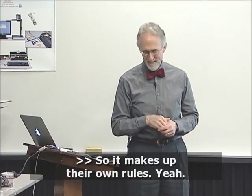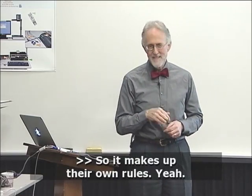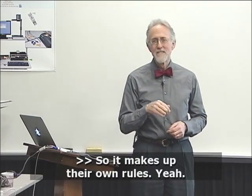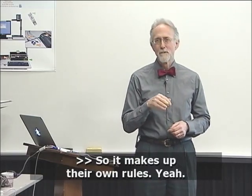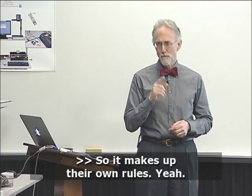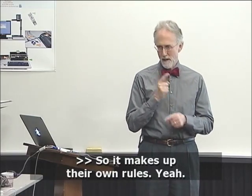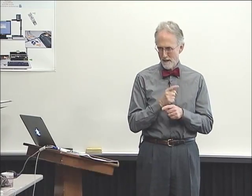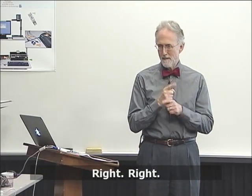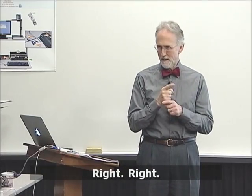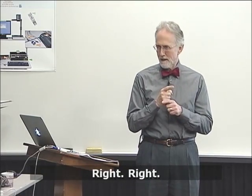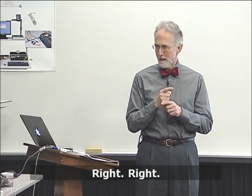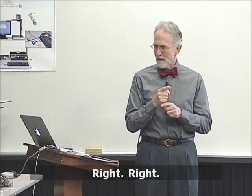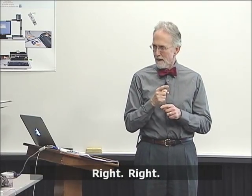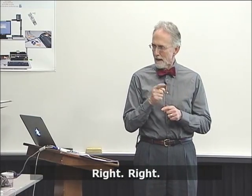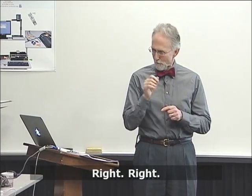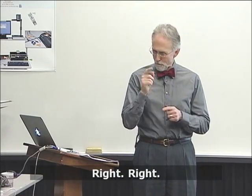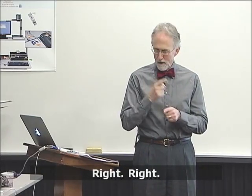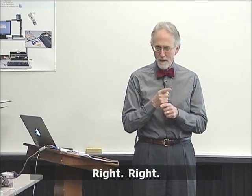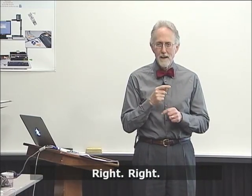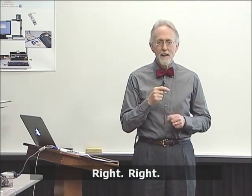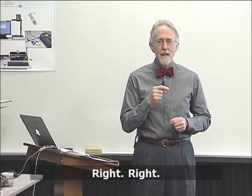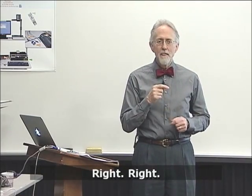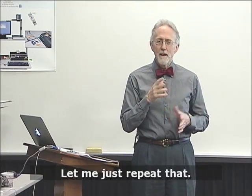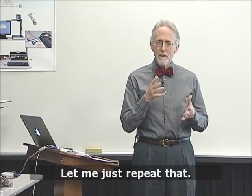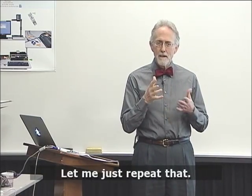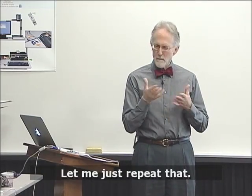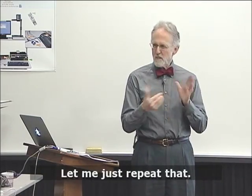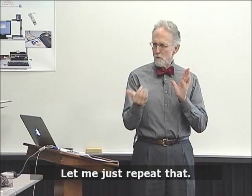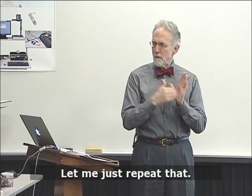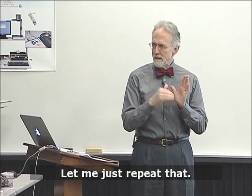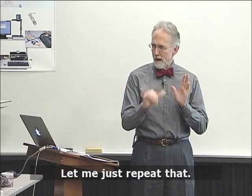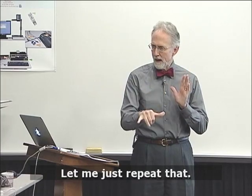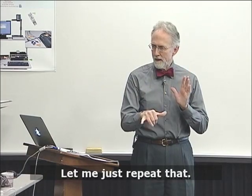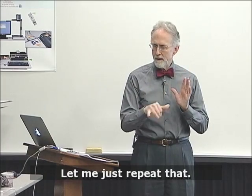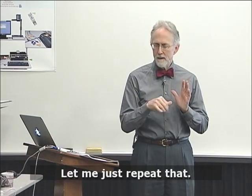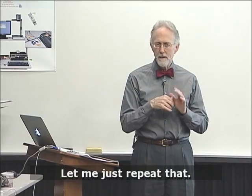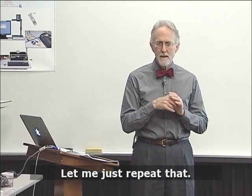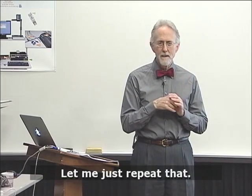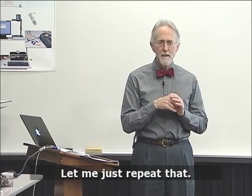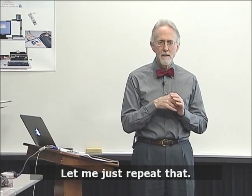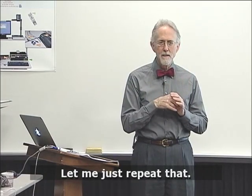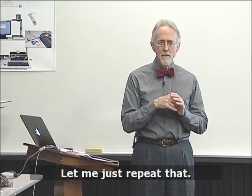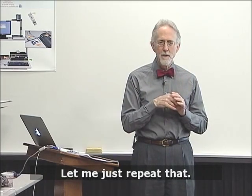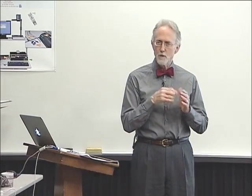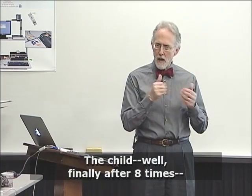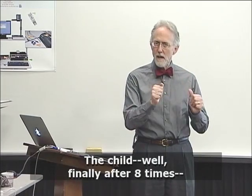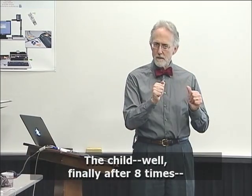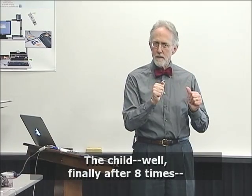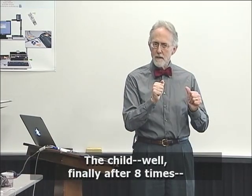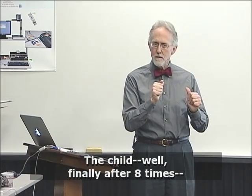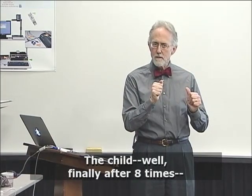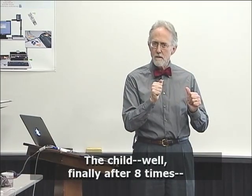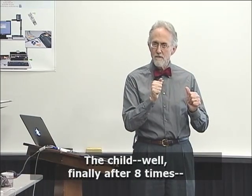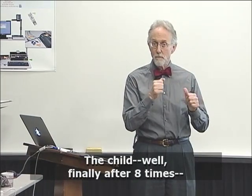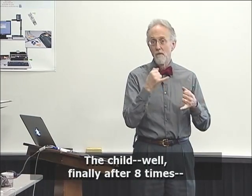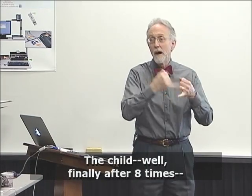know. Right. We need to copy. Right. Let me just repeat that. The child is, well,